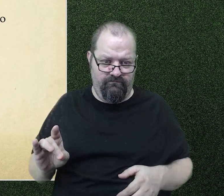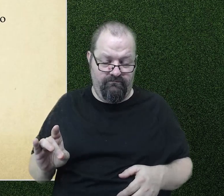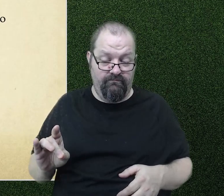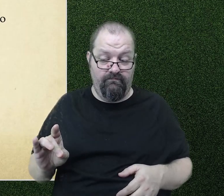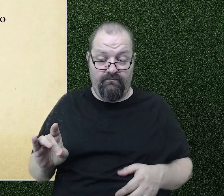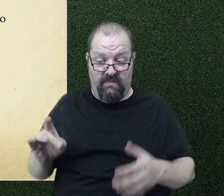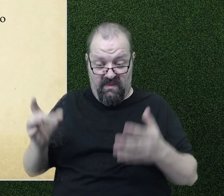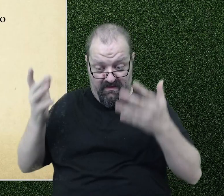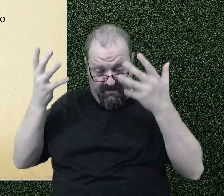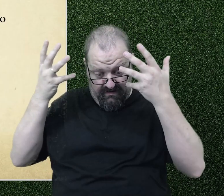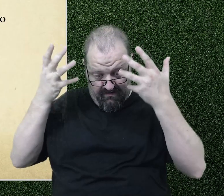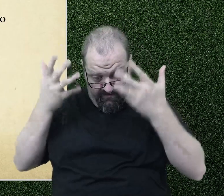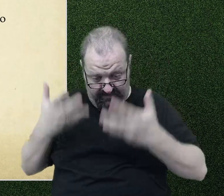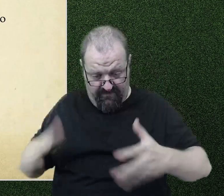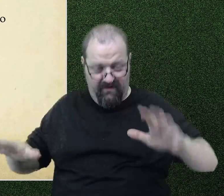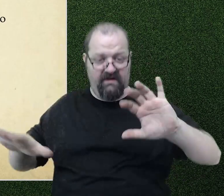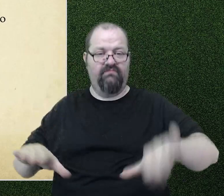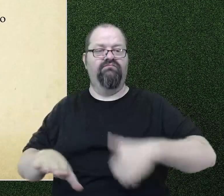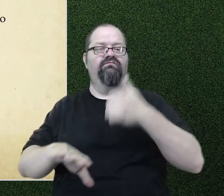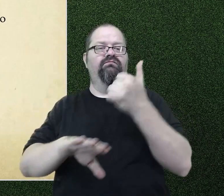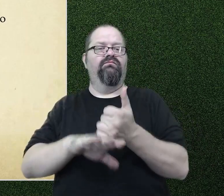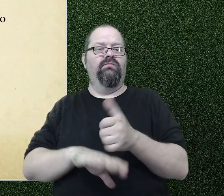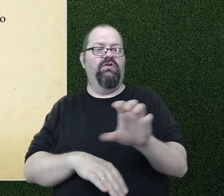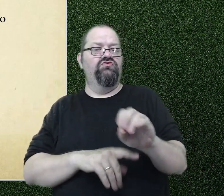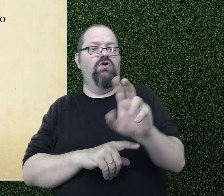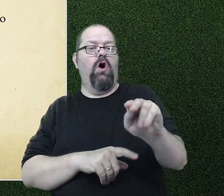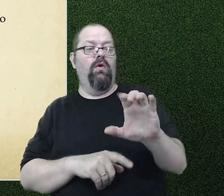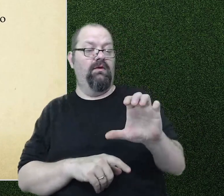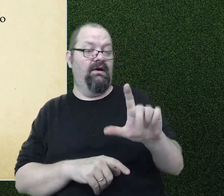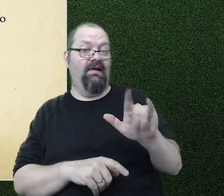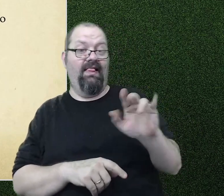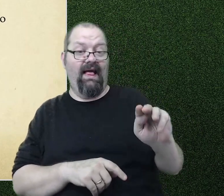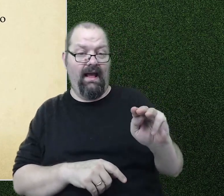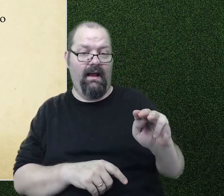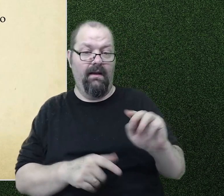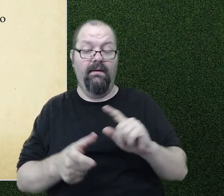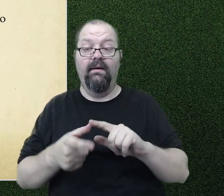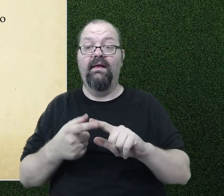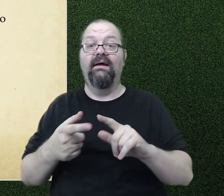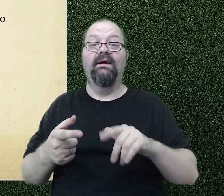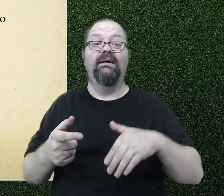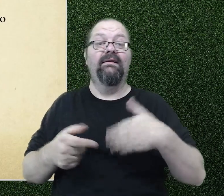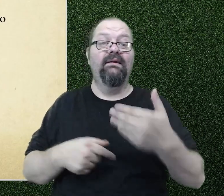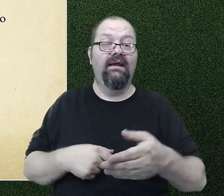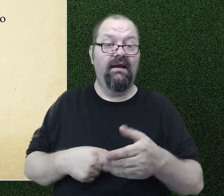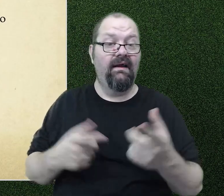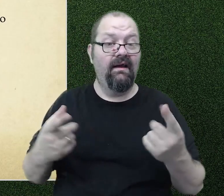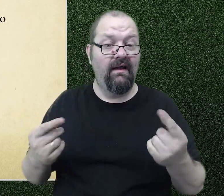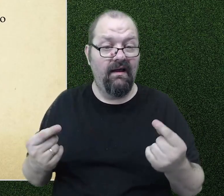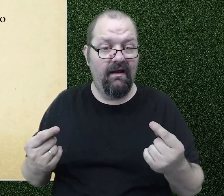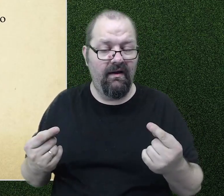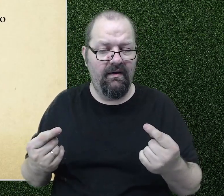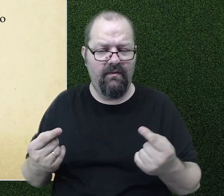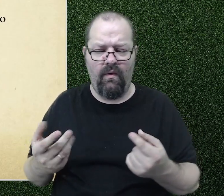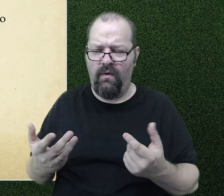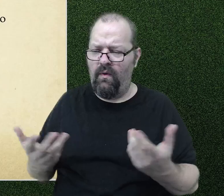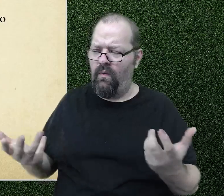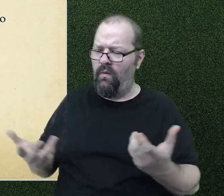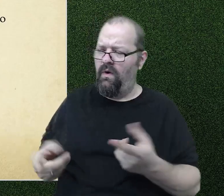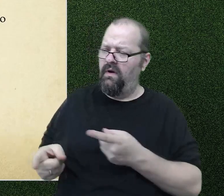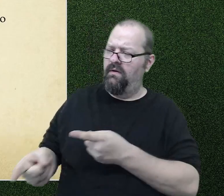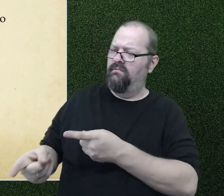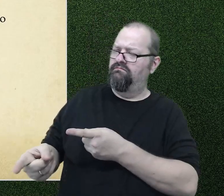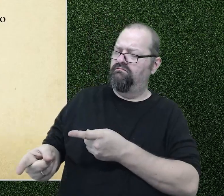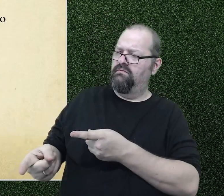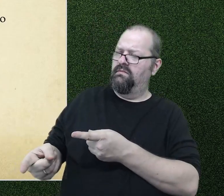After you've developed your own claims about a primary source, your next job is to figure out what claims a secondary source makes about